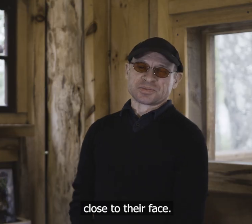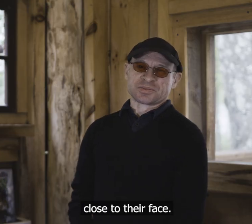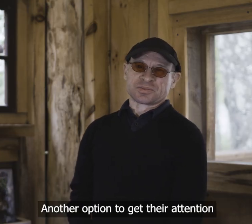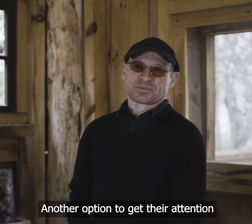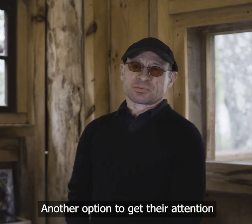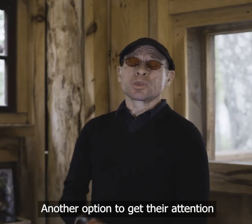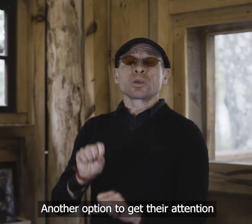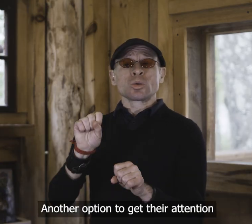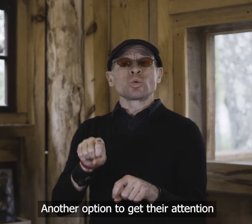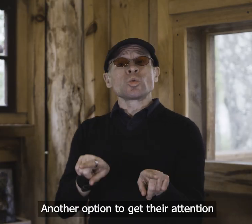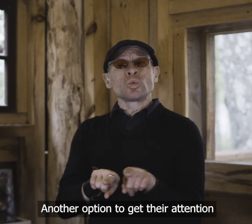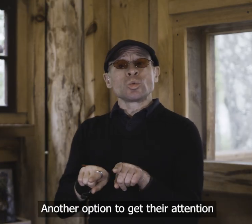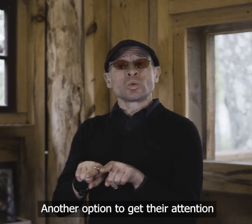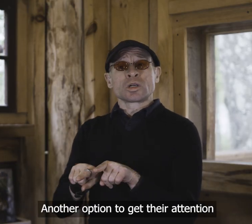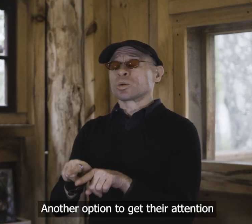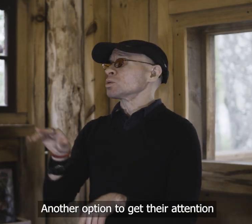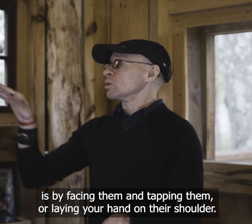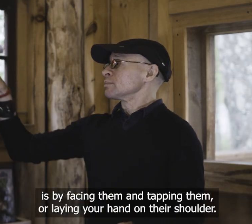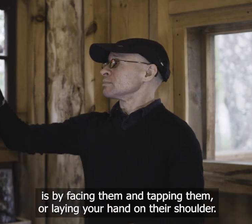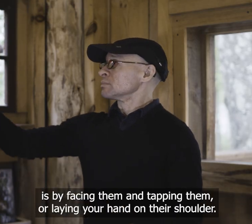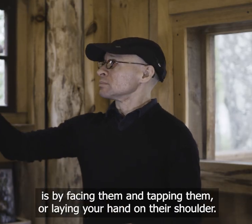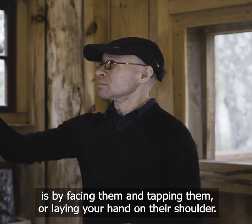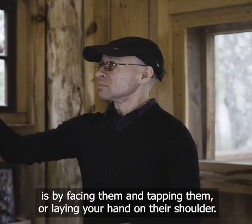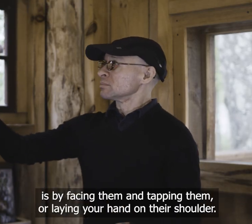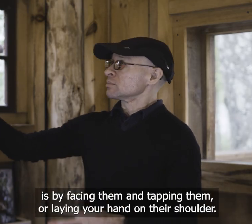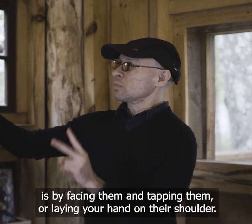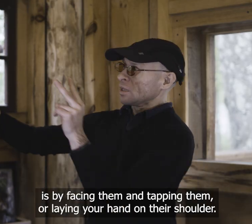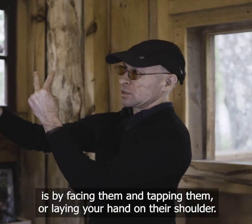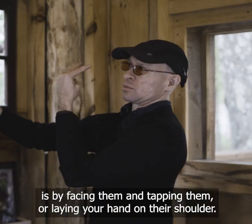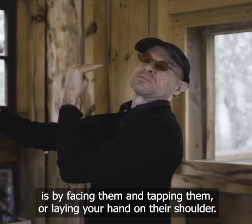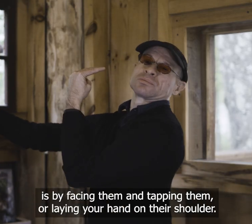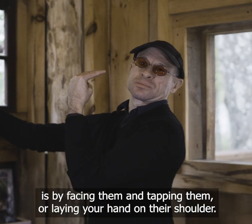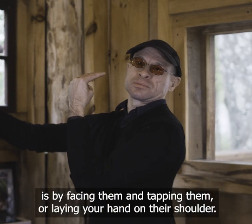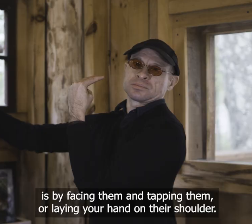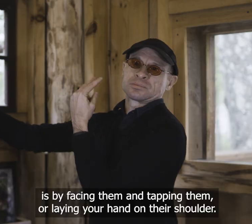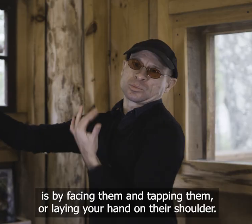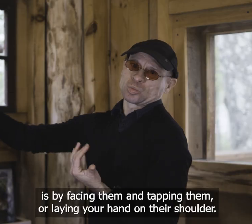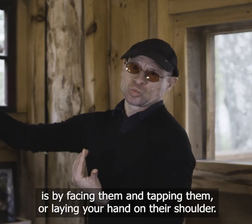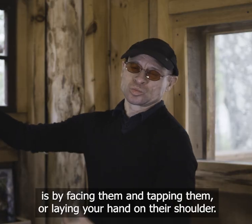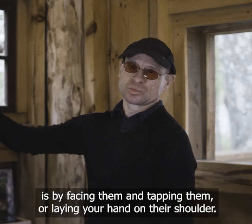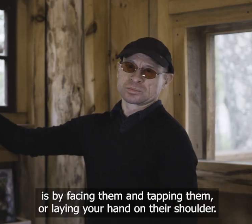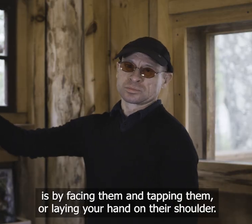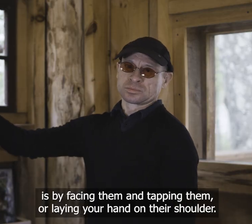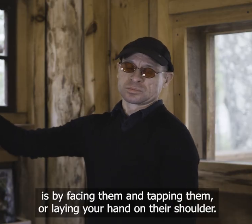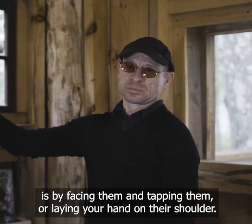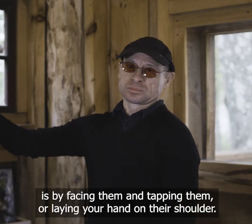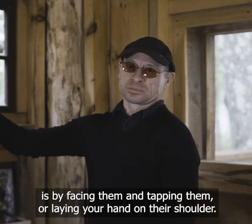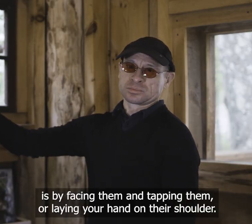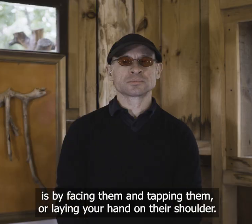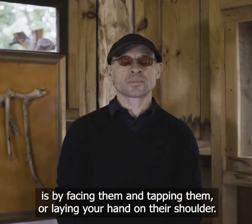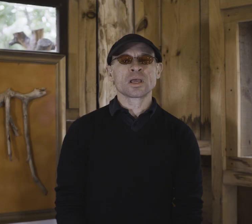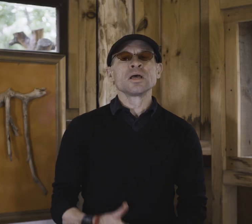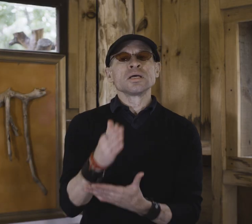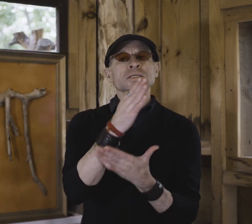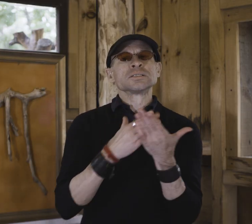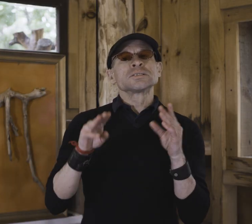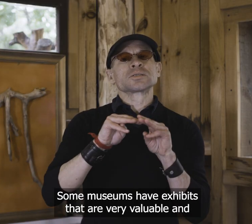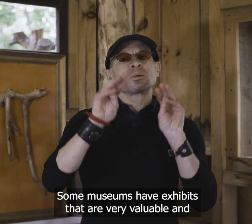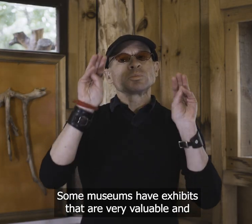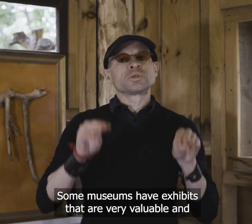face. Another option to get their attention is by facing them and tapping them or laying your hand on their shoulder. Some